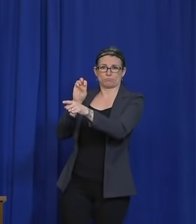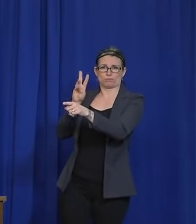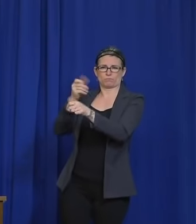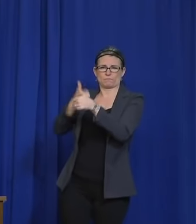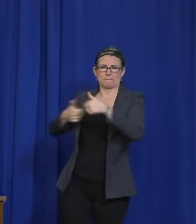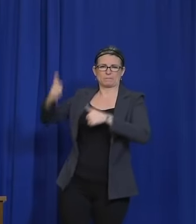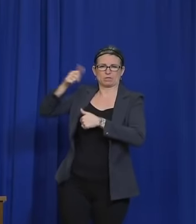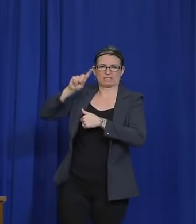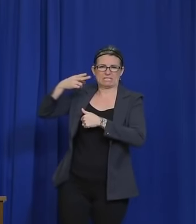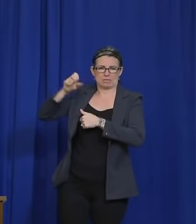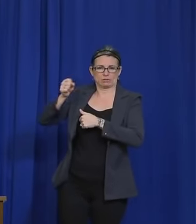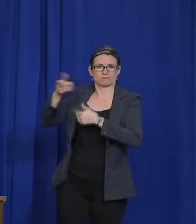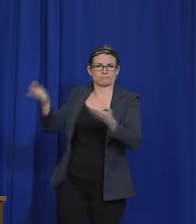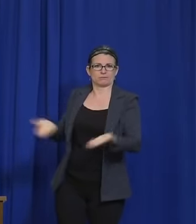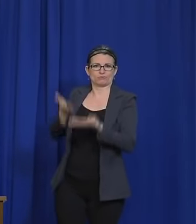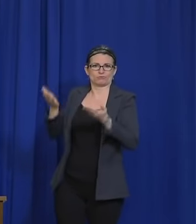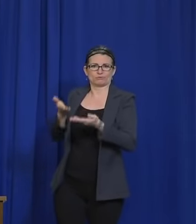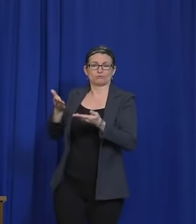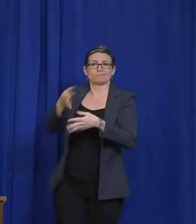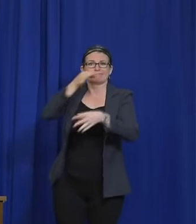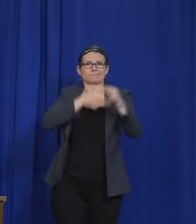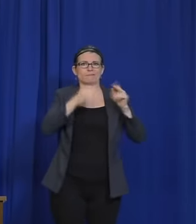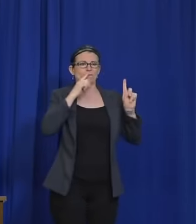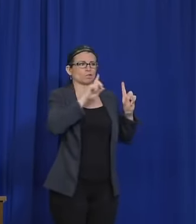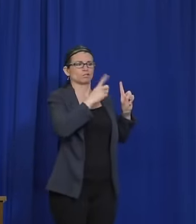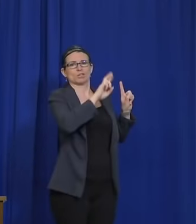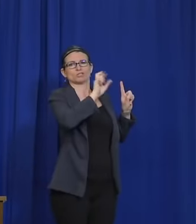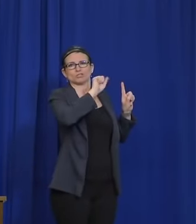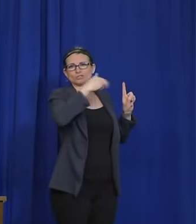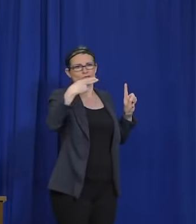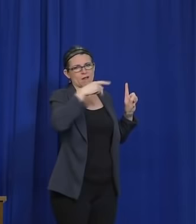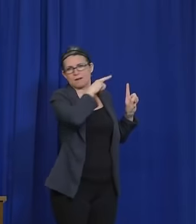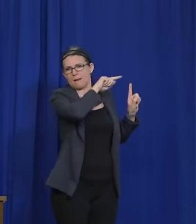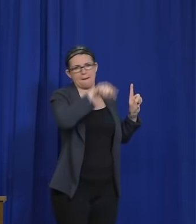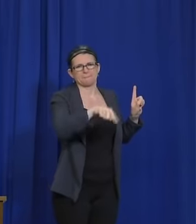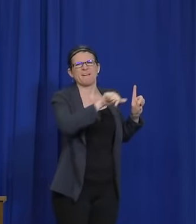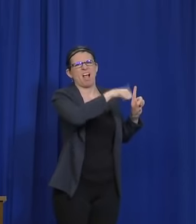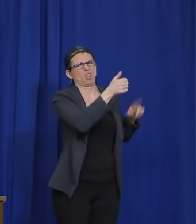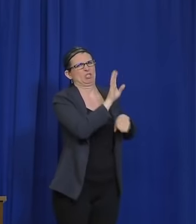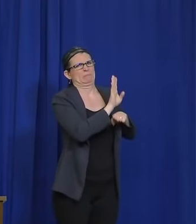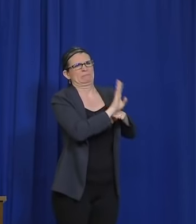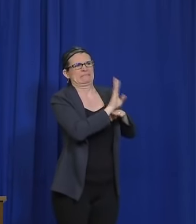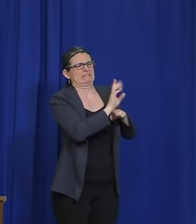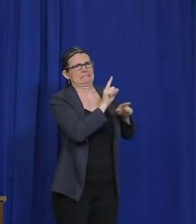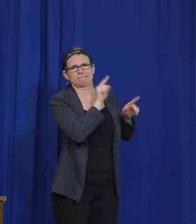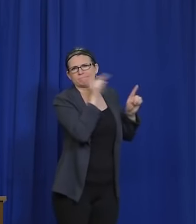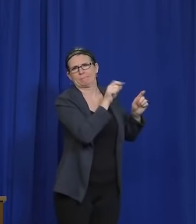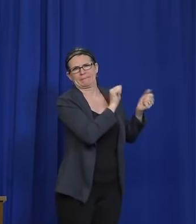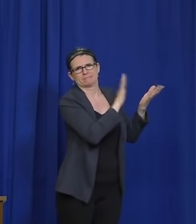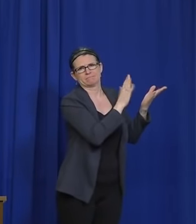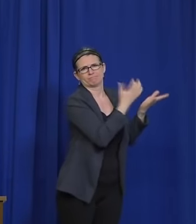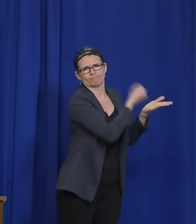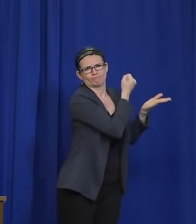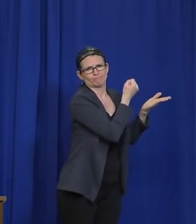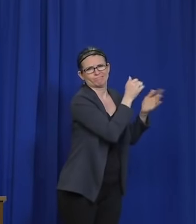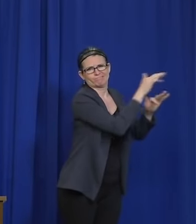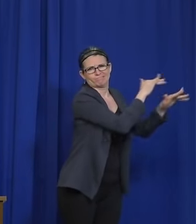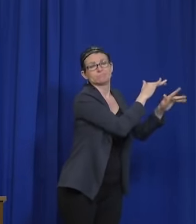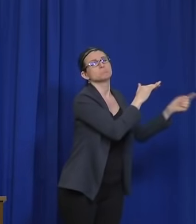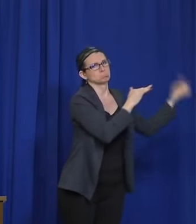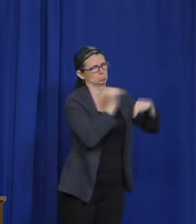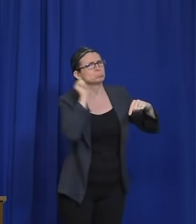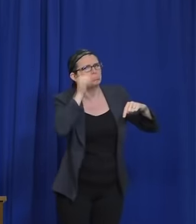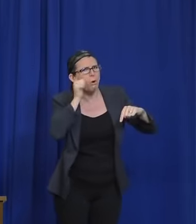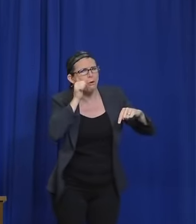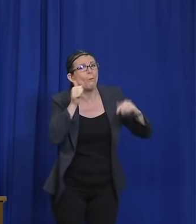Director Nirav Shah today as he attends to some other business. Dr. Shah looks forward to returning here tomorrow, Diet Coke